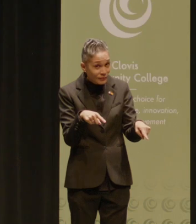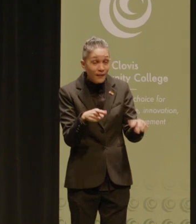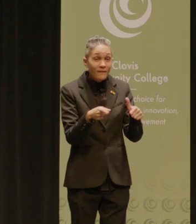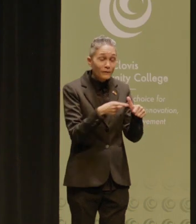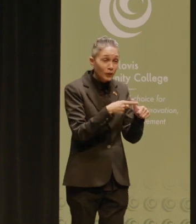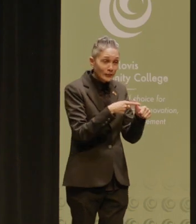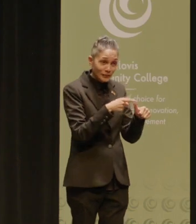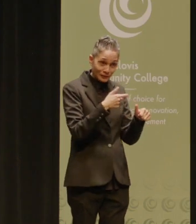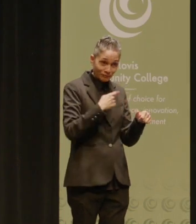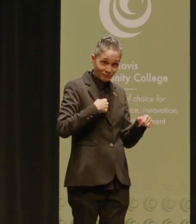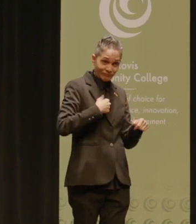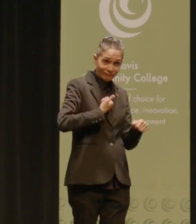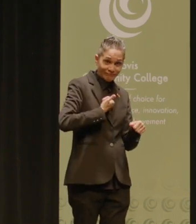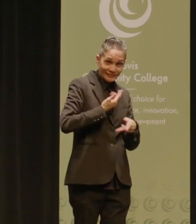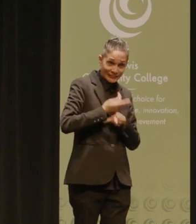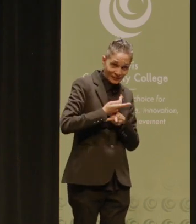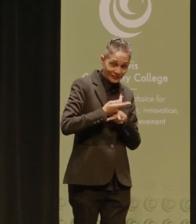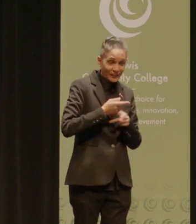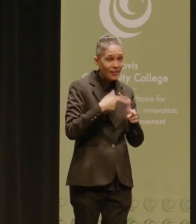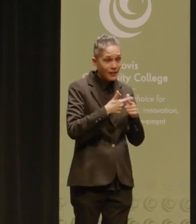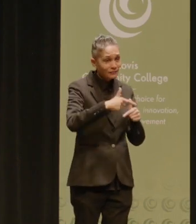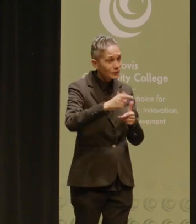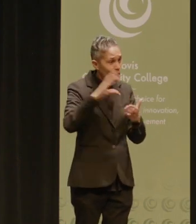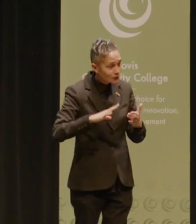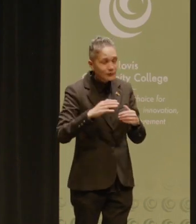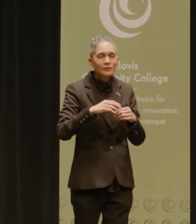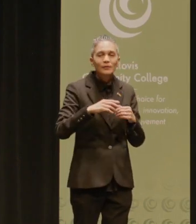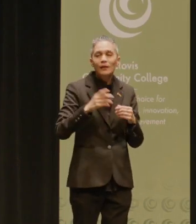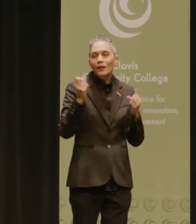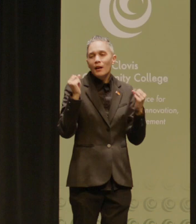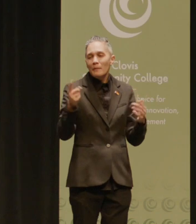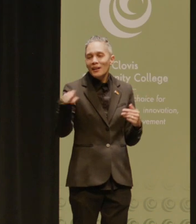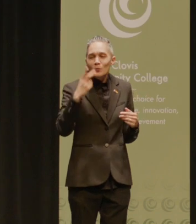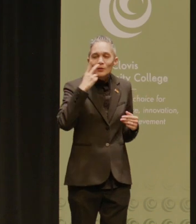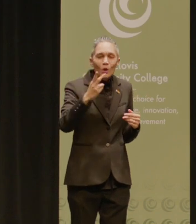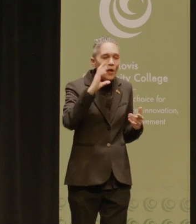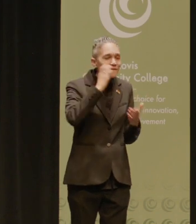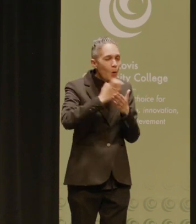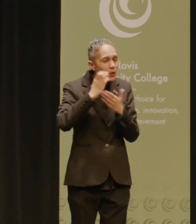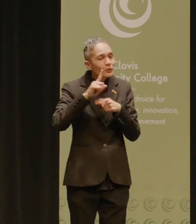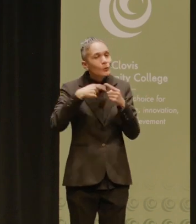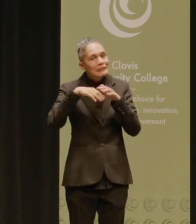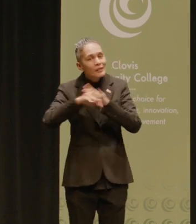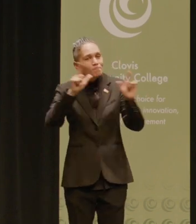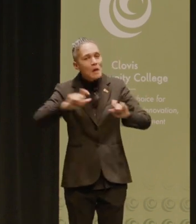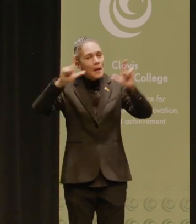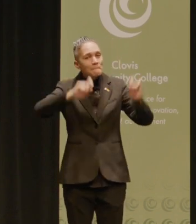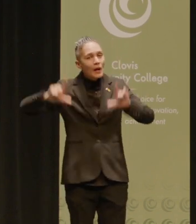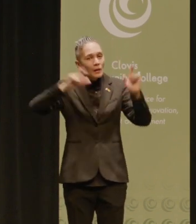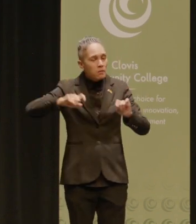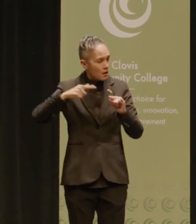first, yes? So I know that many of you saw a number of photos when we first walked in. We